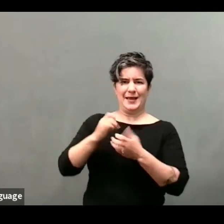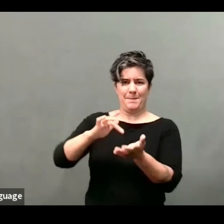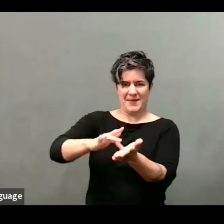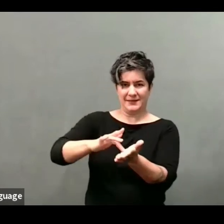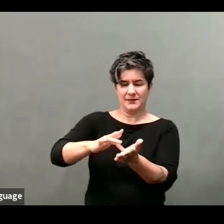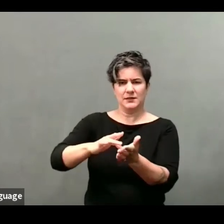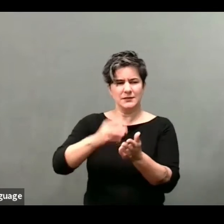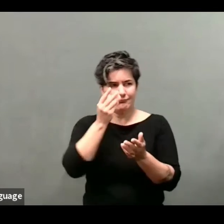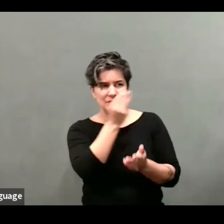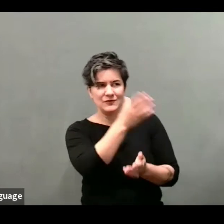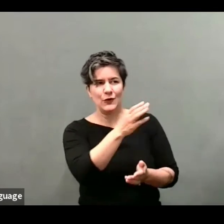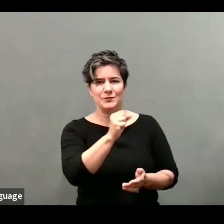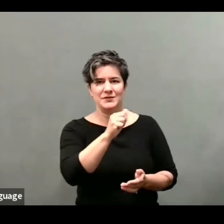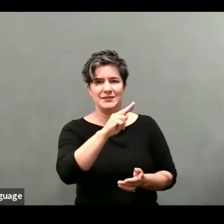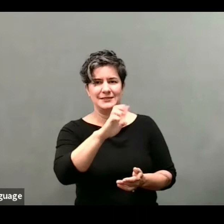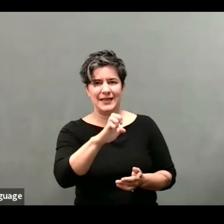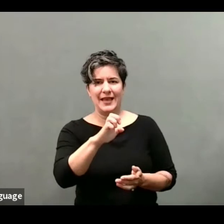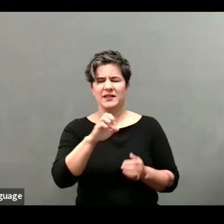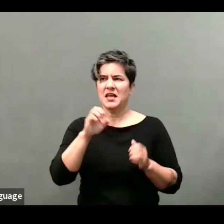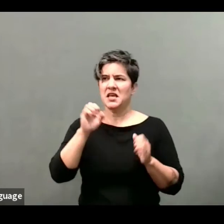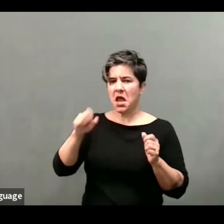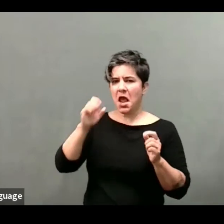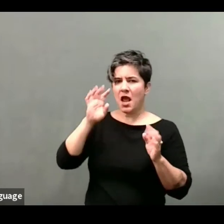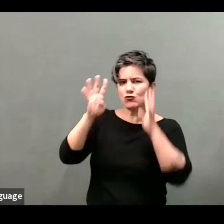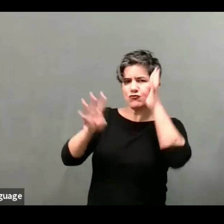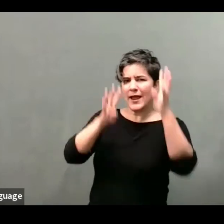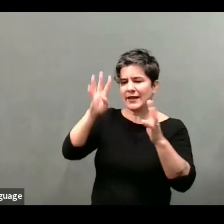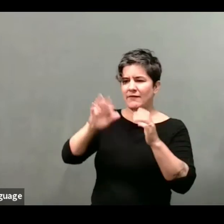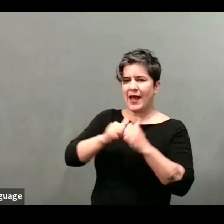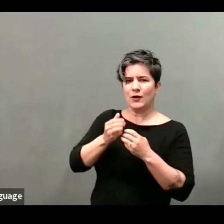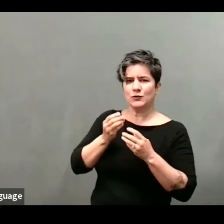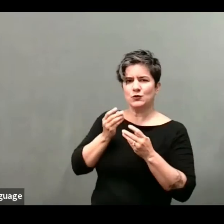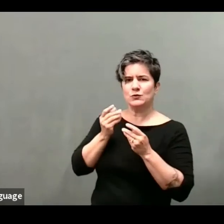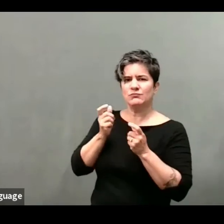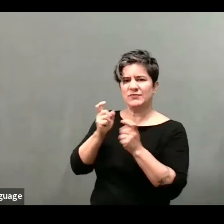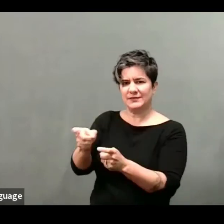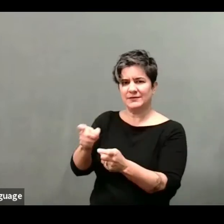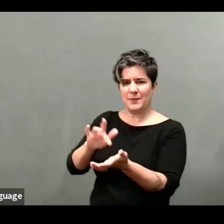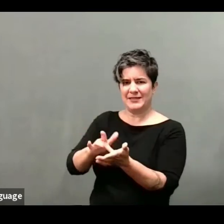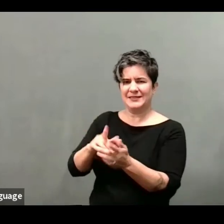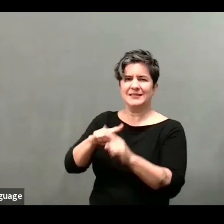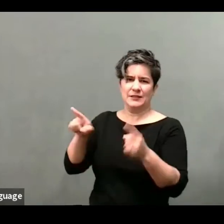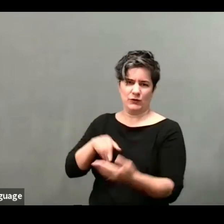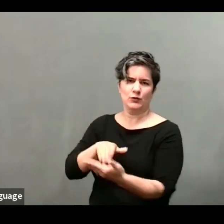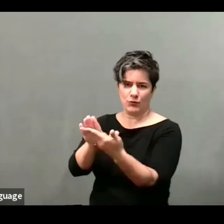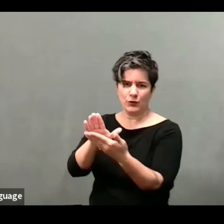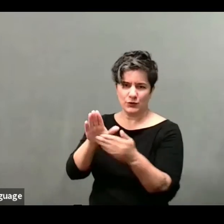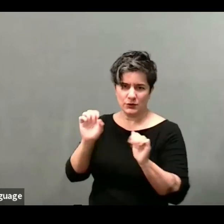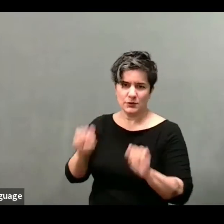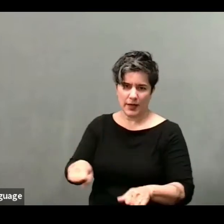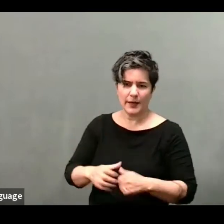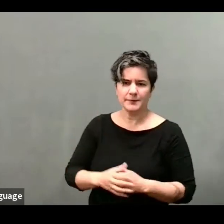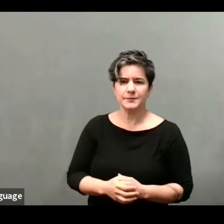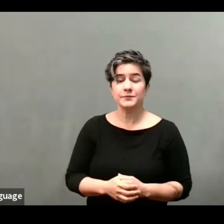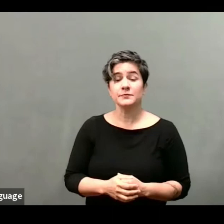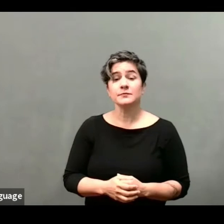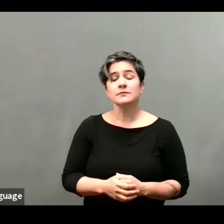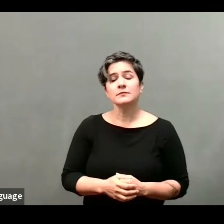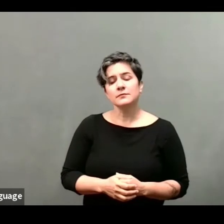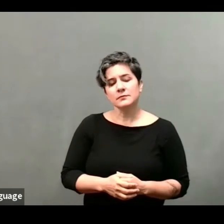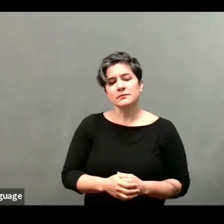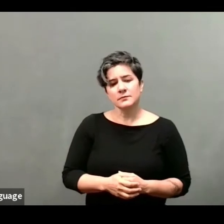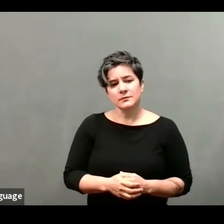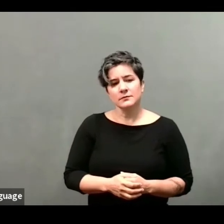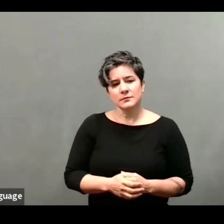SANE and that there is likely a workaround that can be figured out. The other thing I want to mention in regards to this is